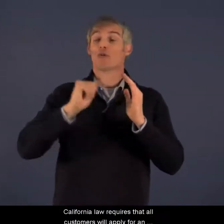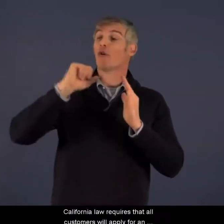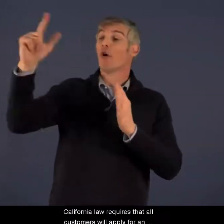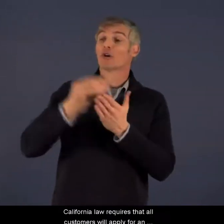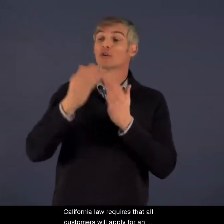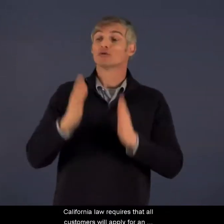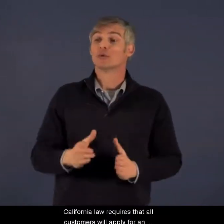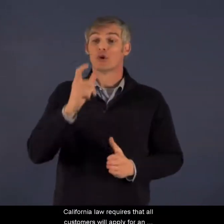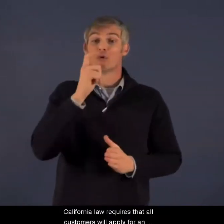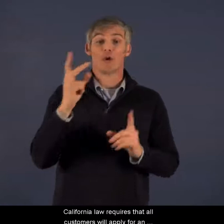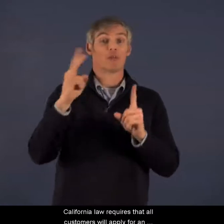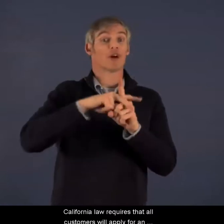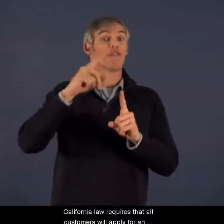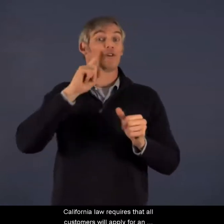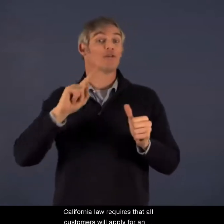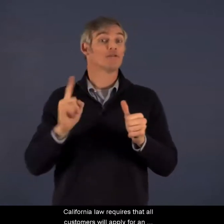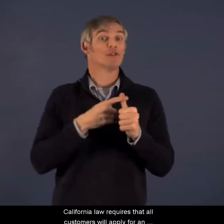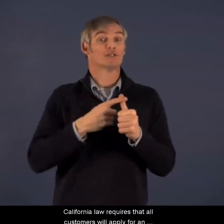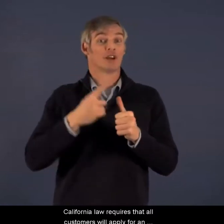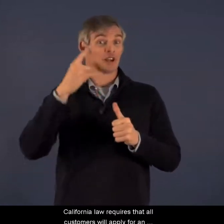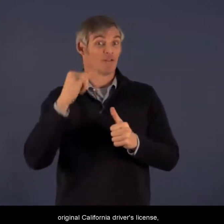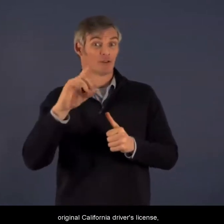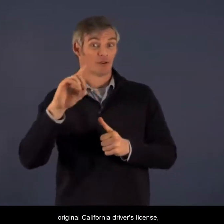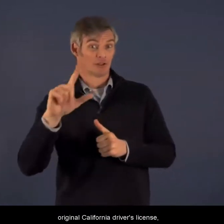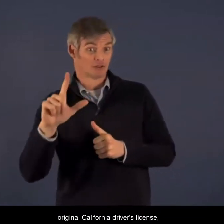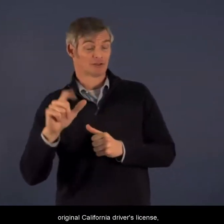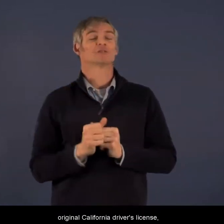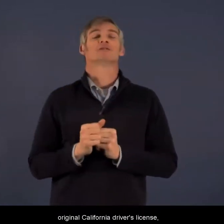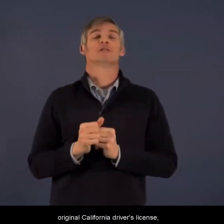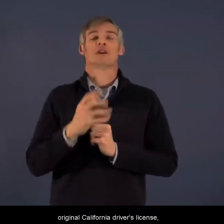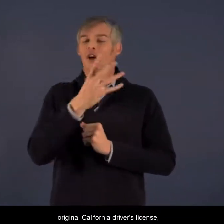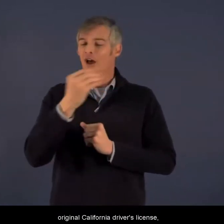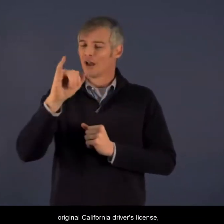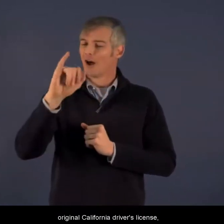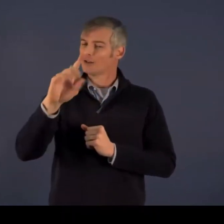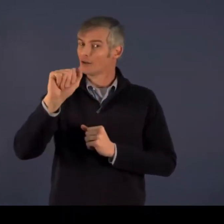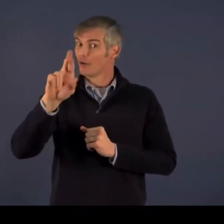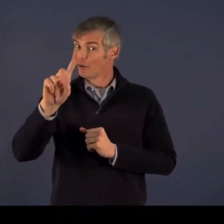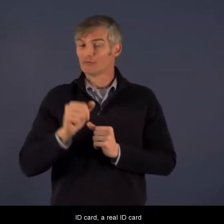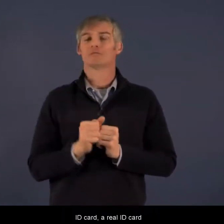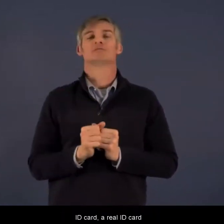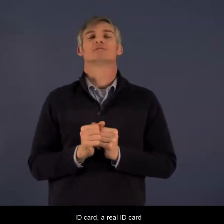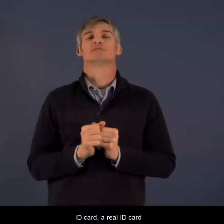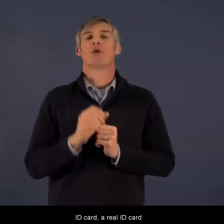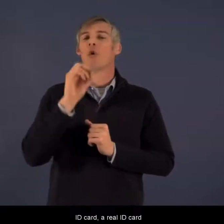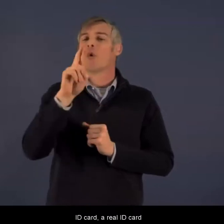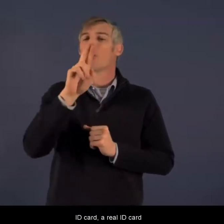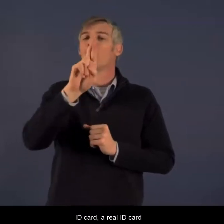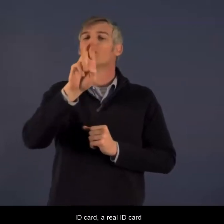California law requires that all customers who apply for an original California driver's license, ID card, or real ID